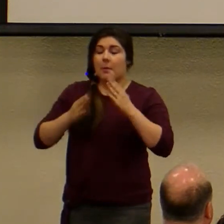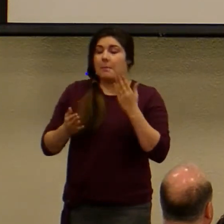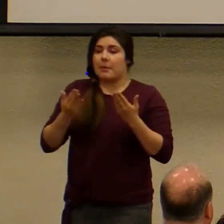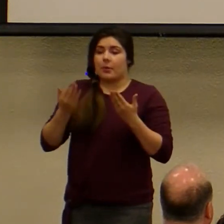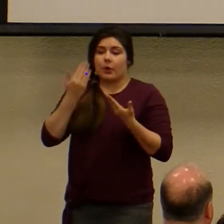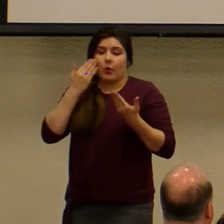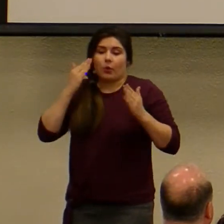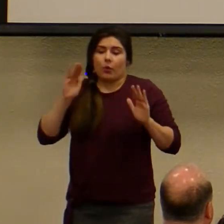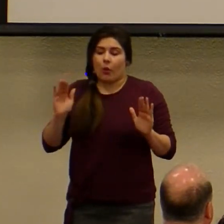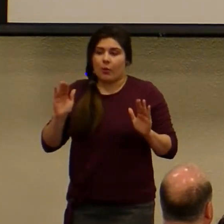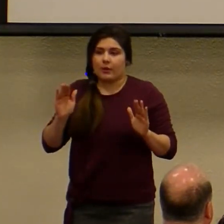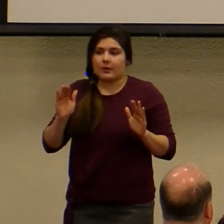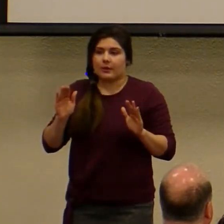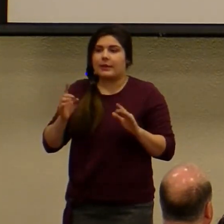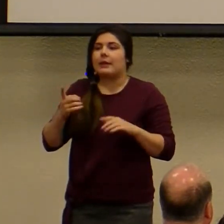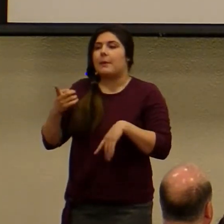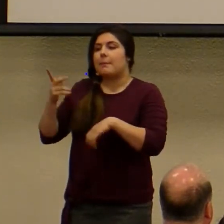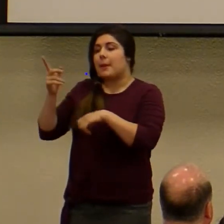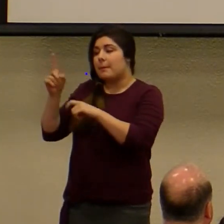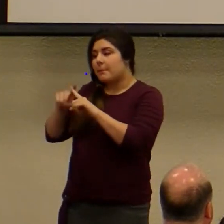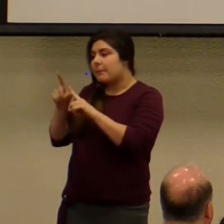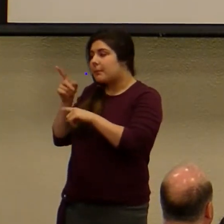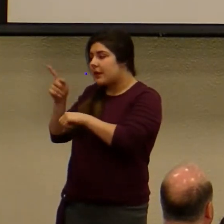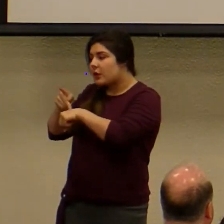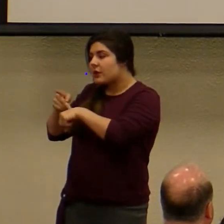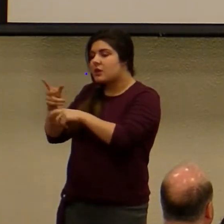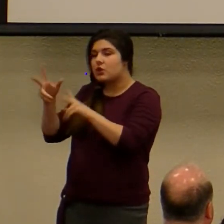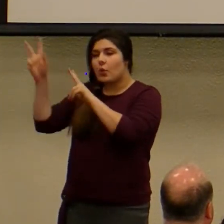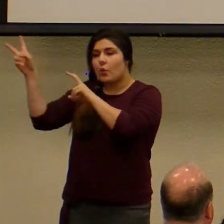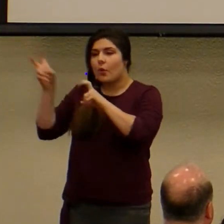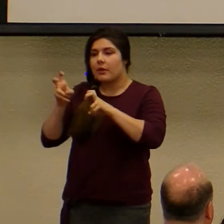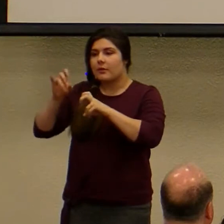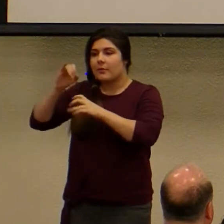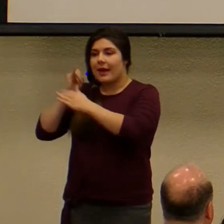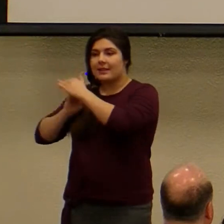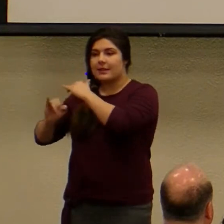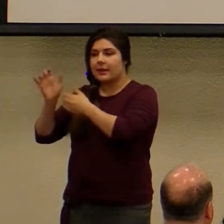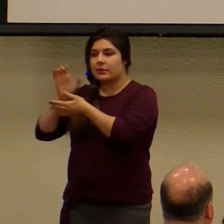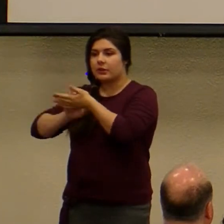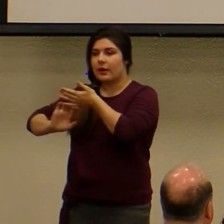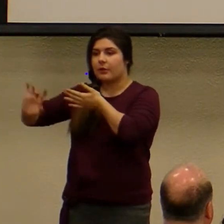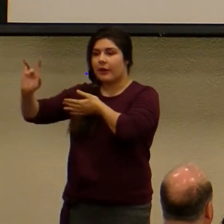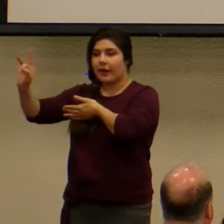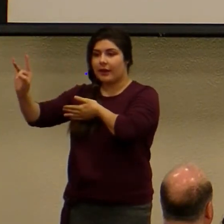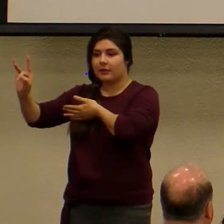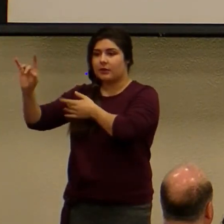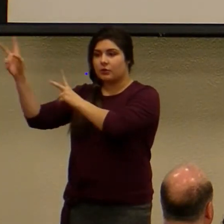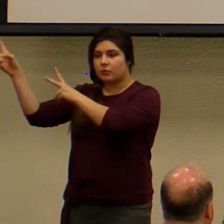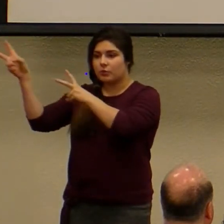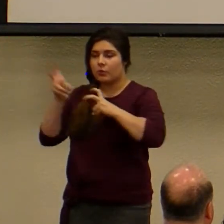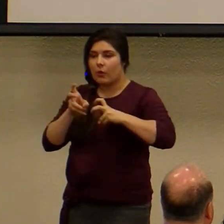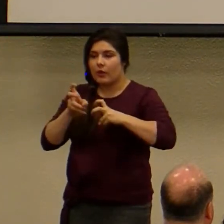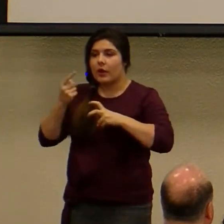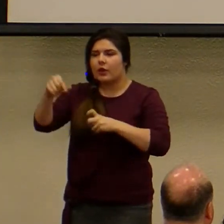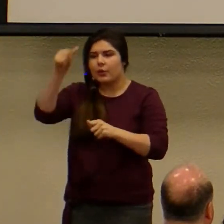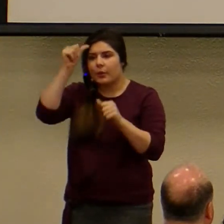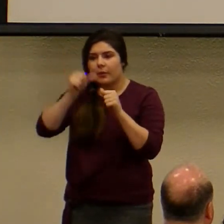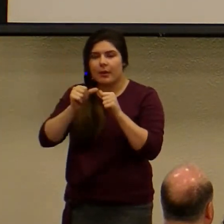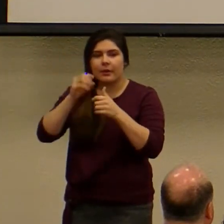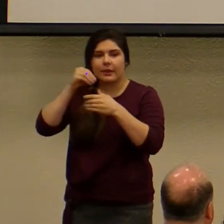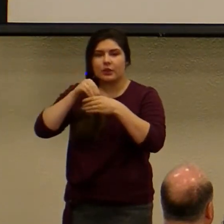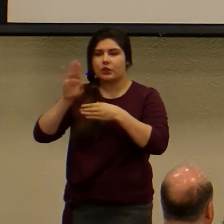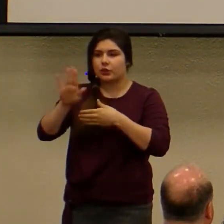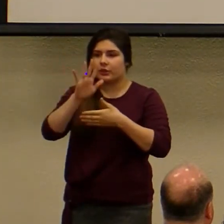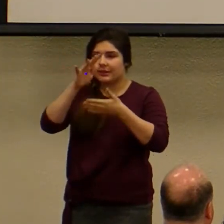surface reading is that Peter is actually quoting from Isaiah chapter 8. And he's quoting from Isaiah chapter 8. And you would remember in your